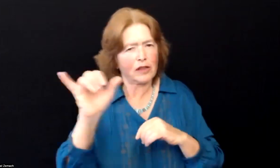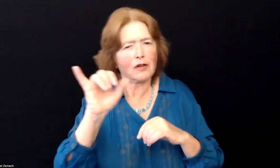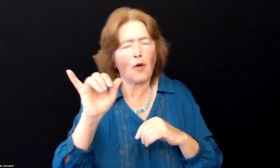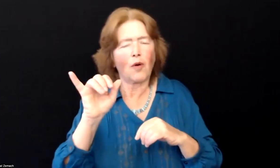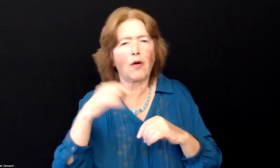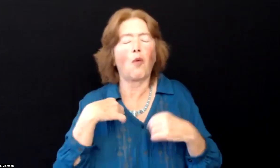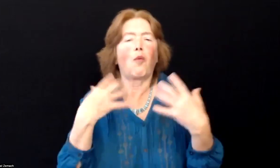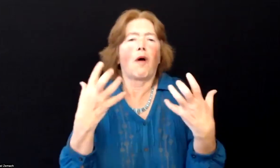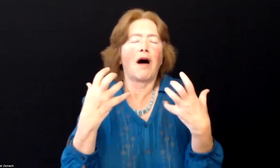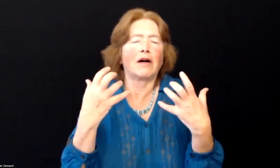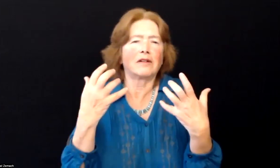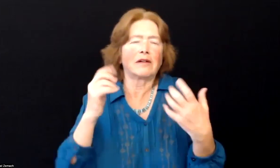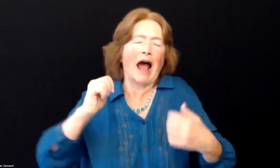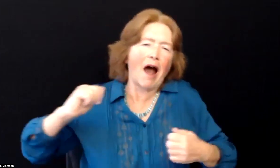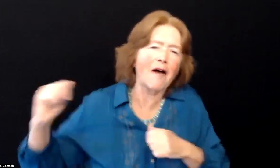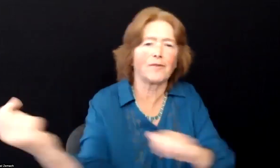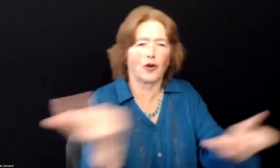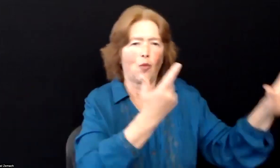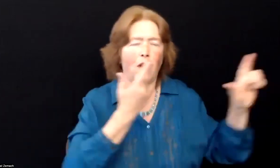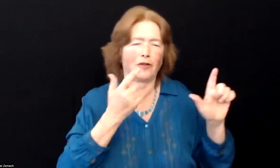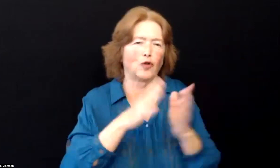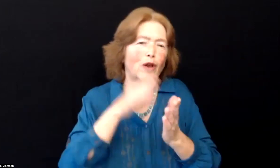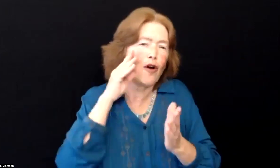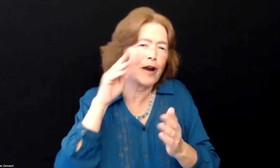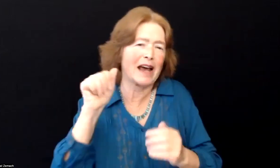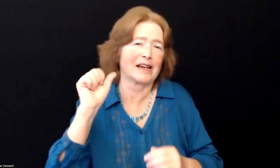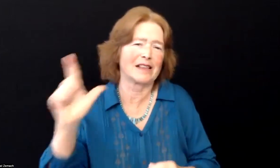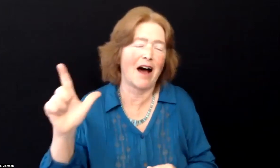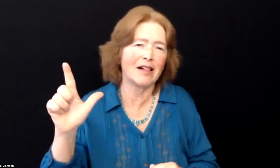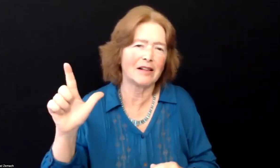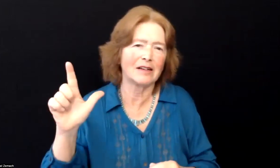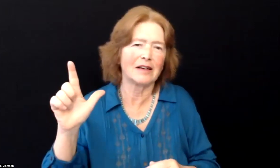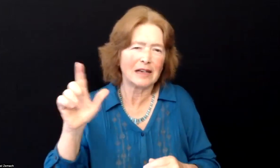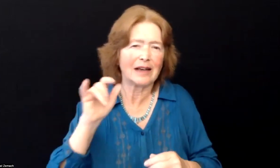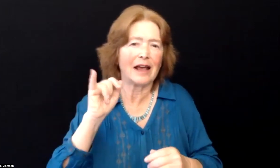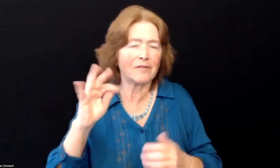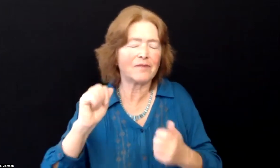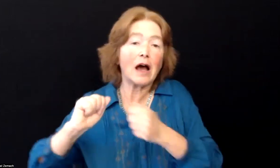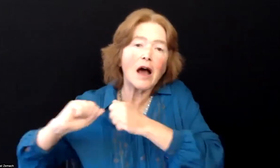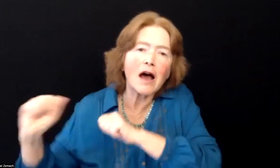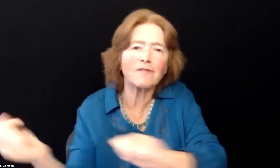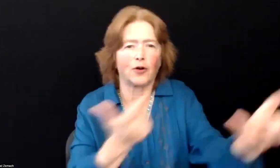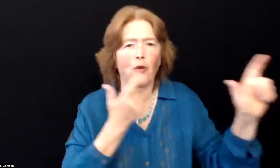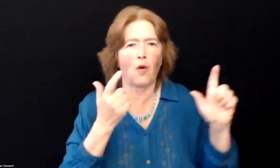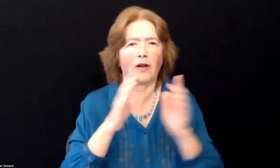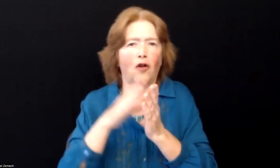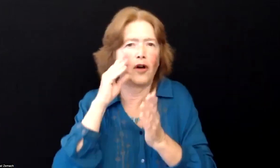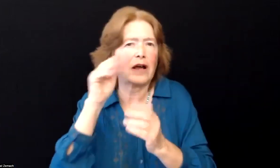I also want everyone to learn American Sign Language. If everybody learned American